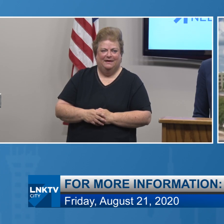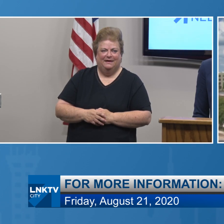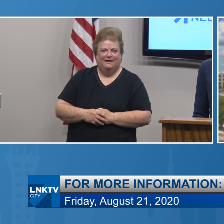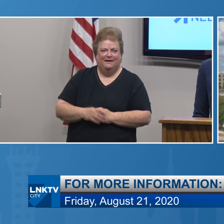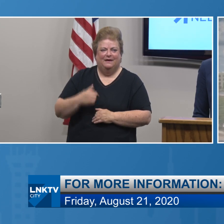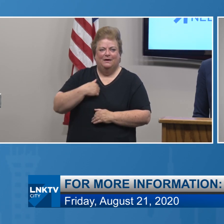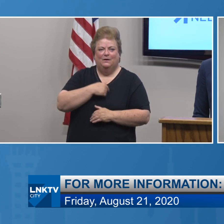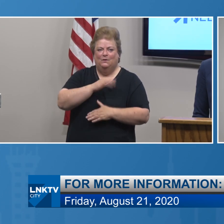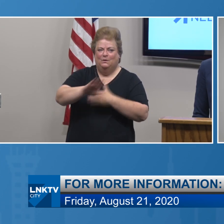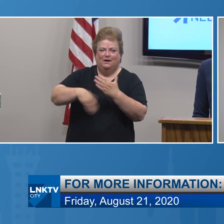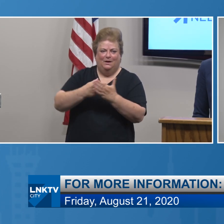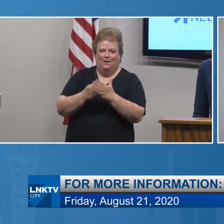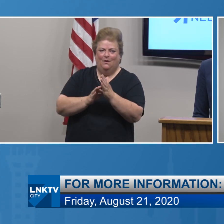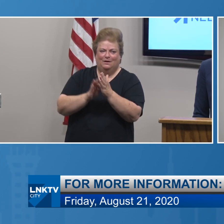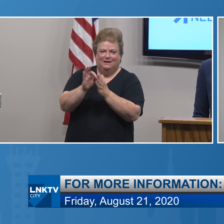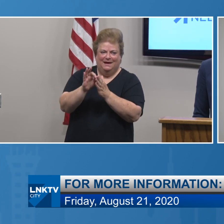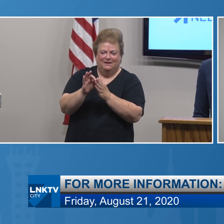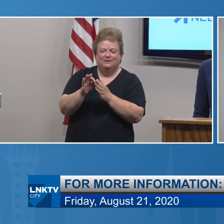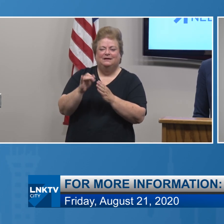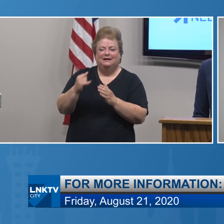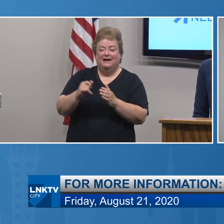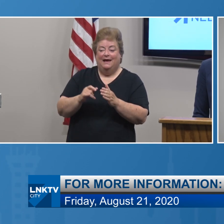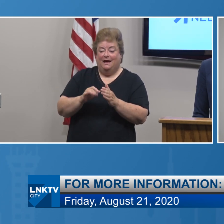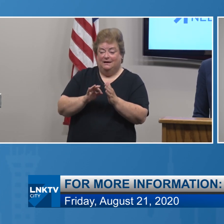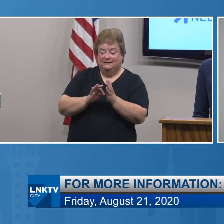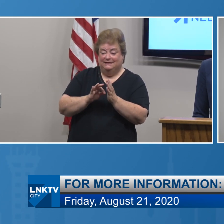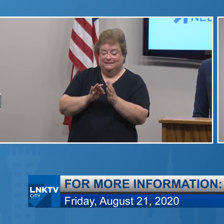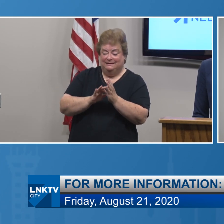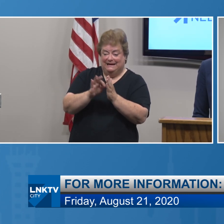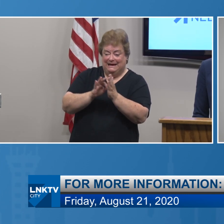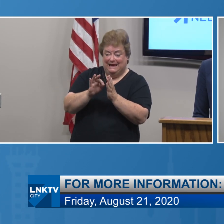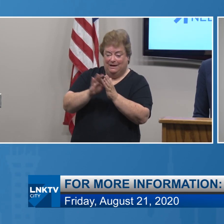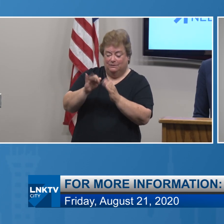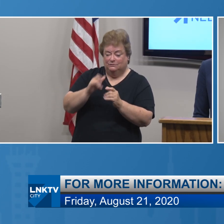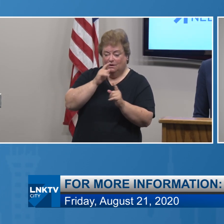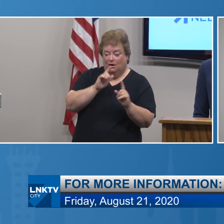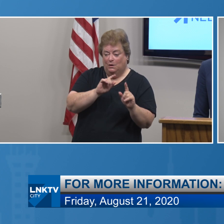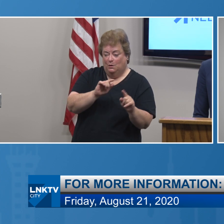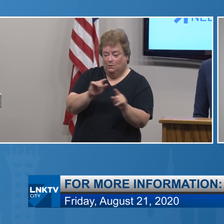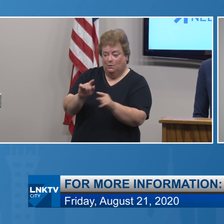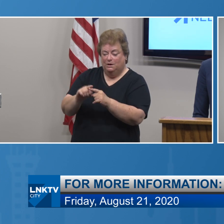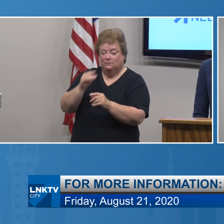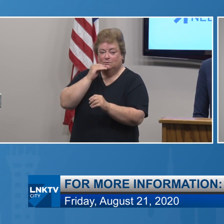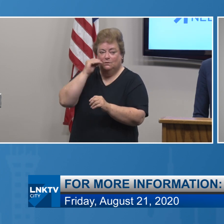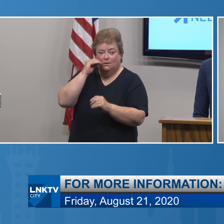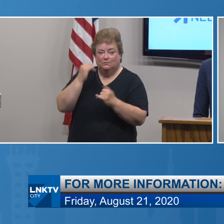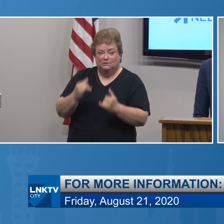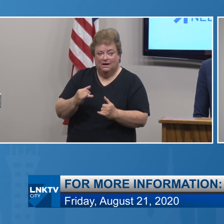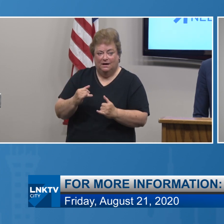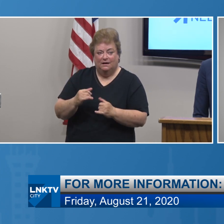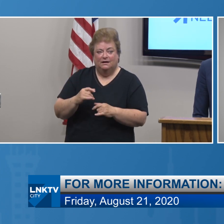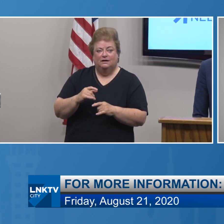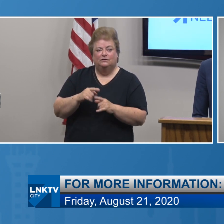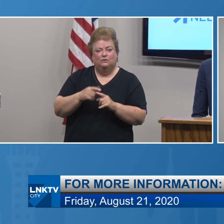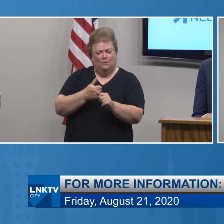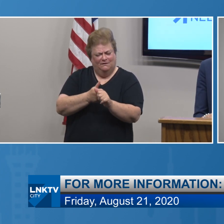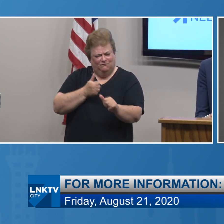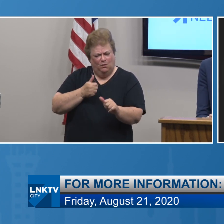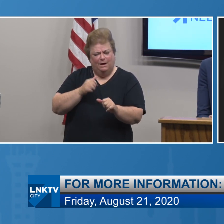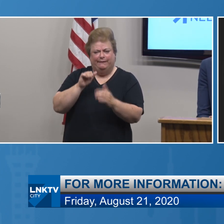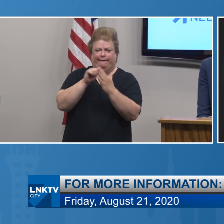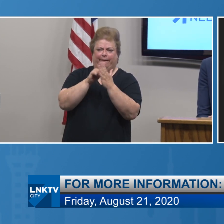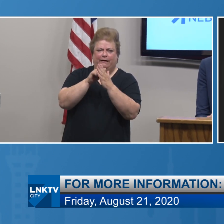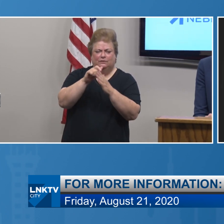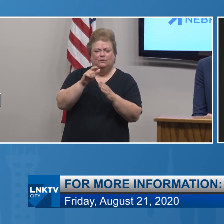We all count. Census takers are now visiting households that have not responded to the 2020 census. Avoid the knock on your door by responding